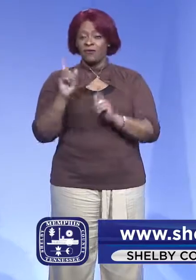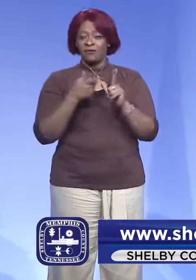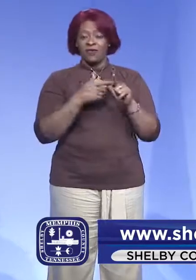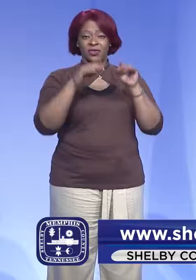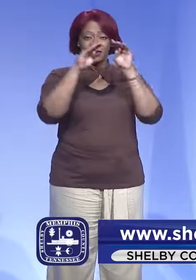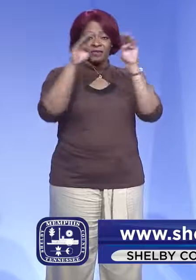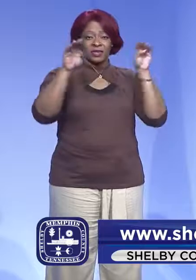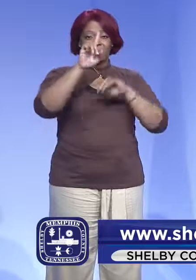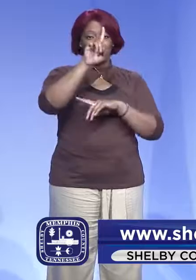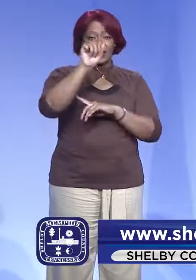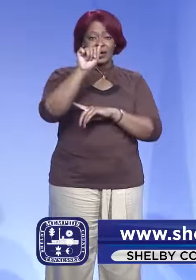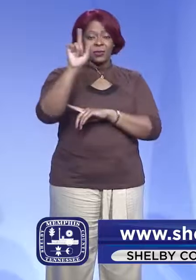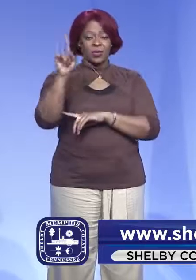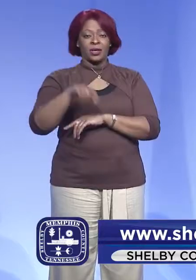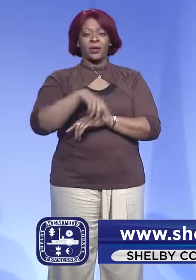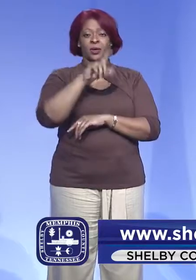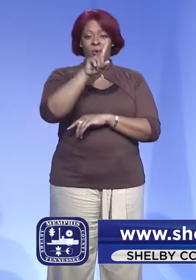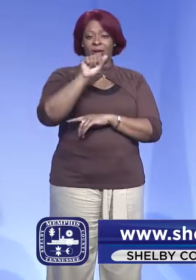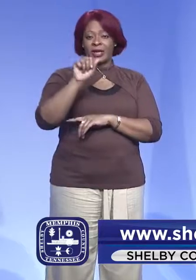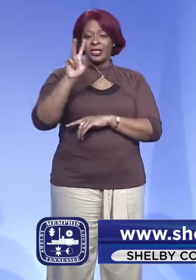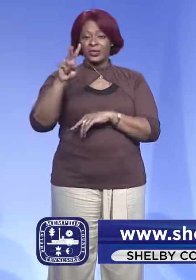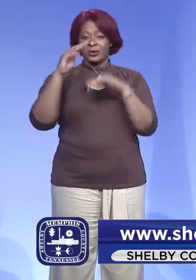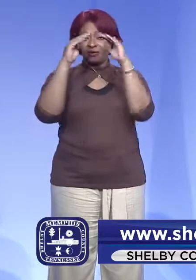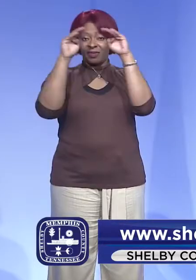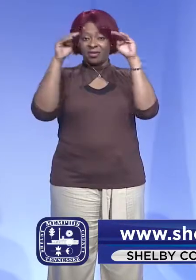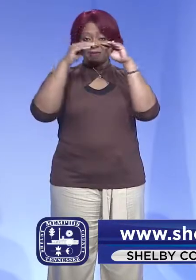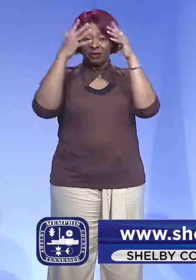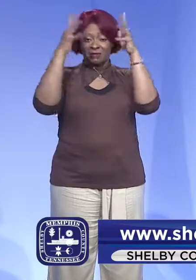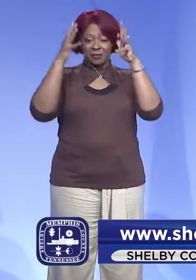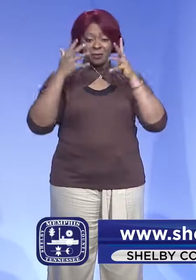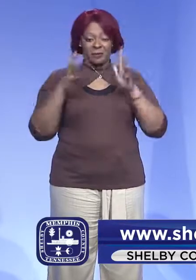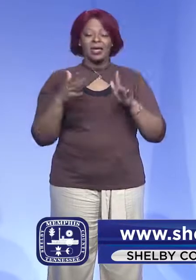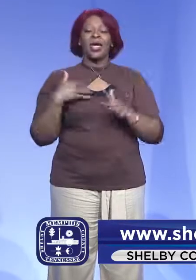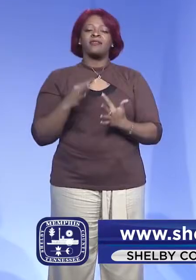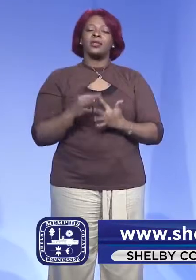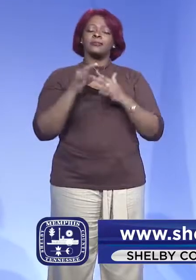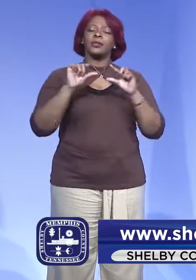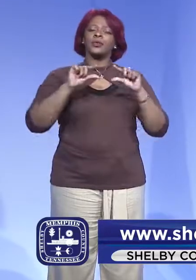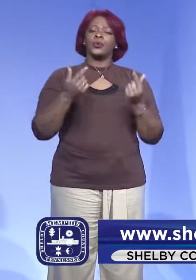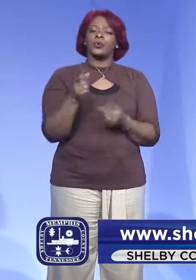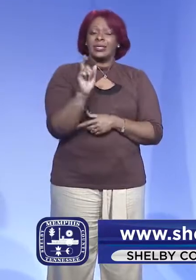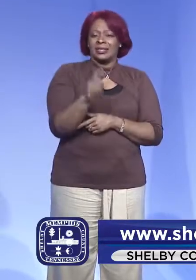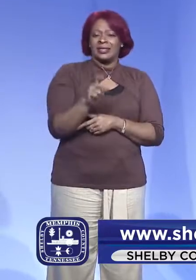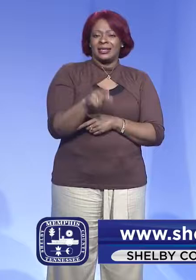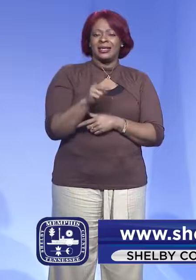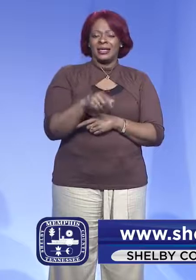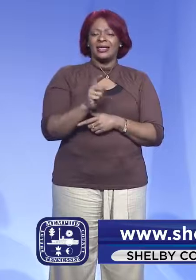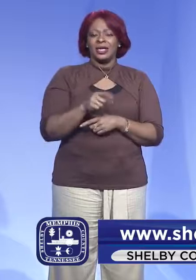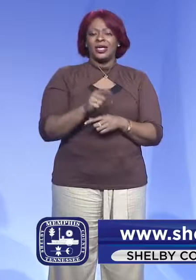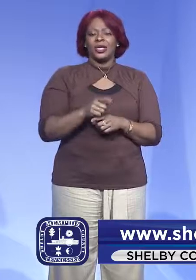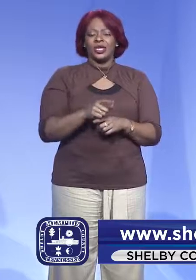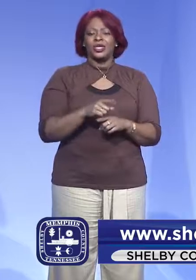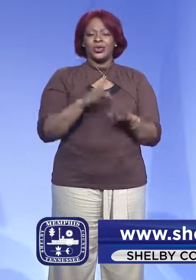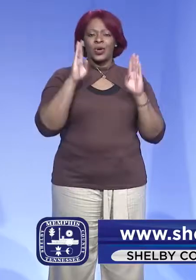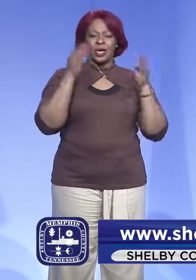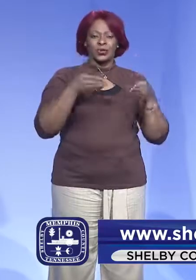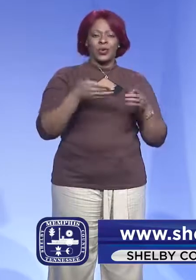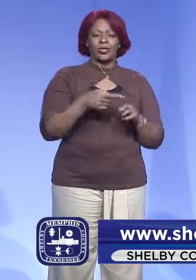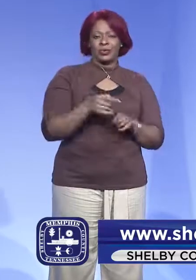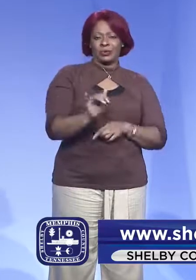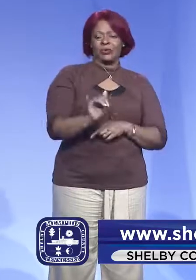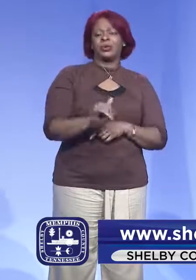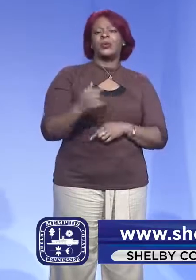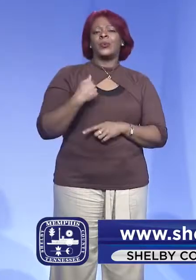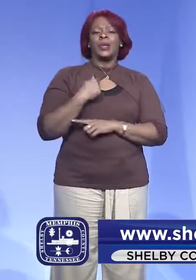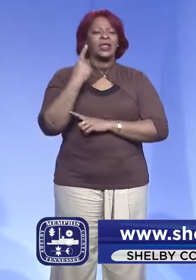phase of 1A1 and 1A2, there are special groups that need to be addressed. And so we